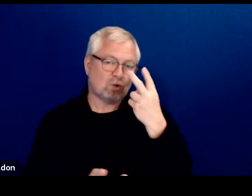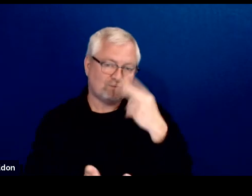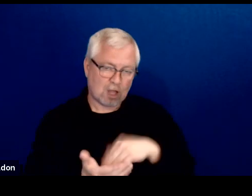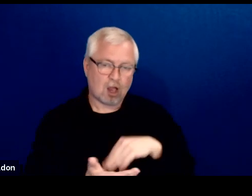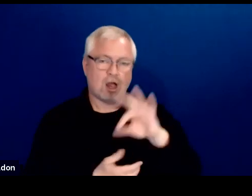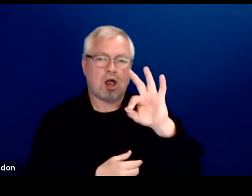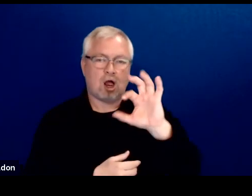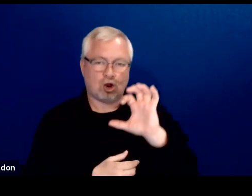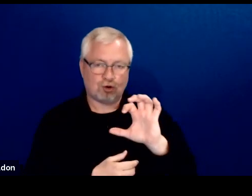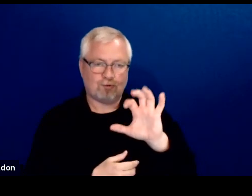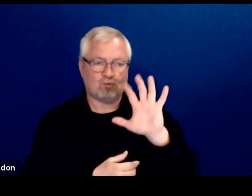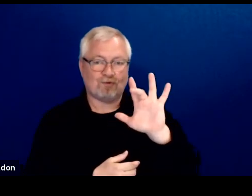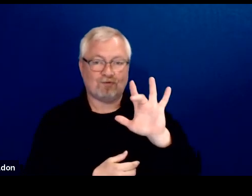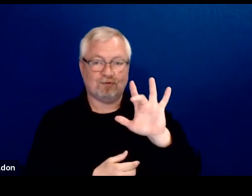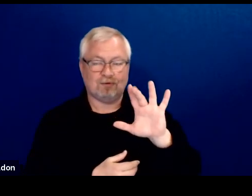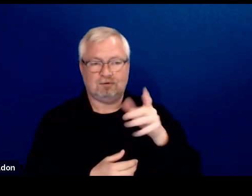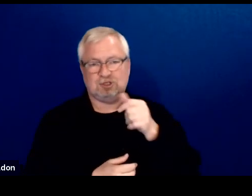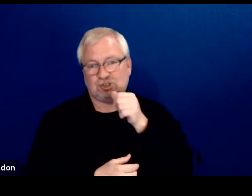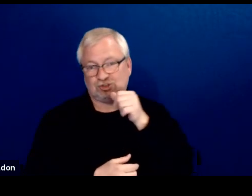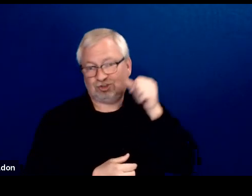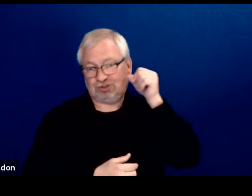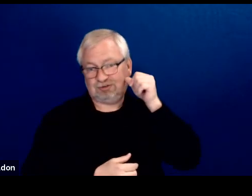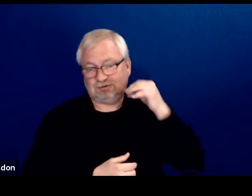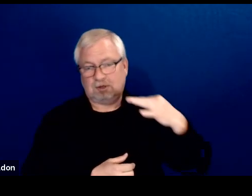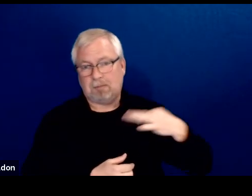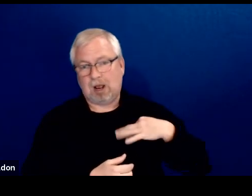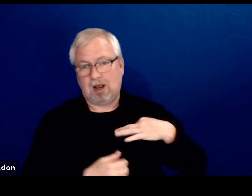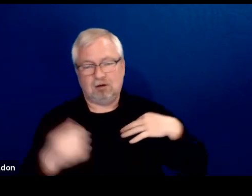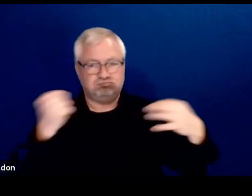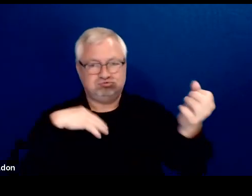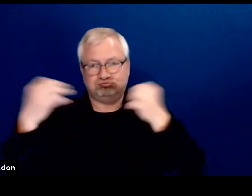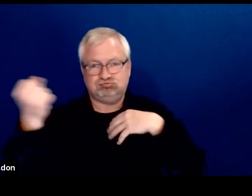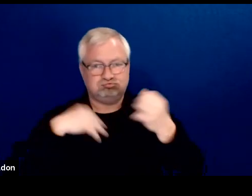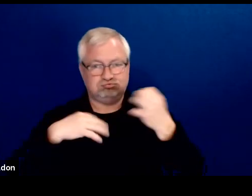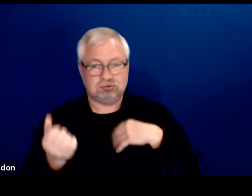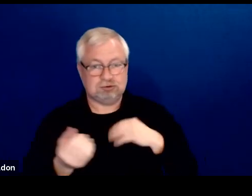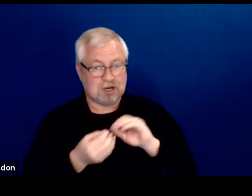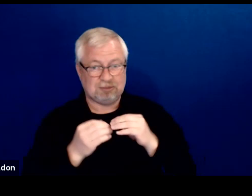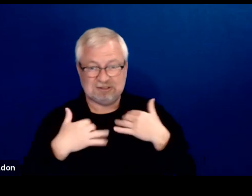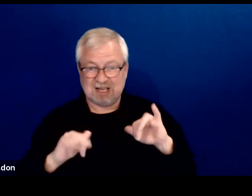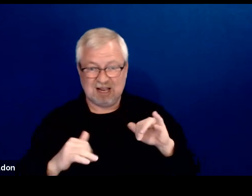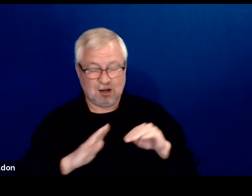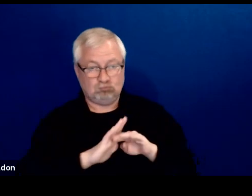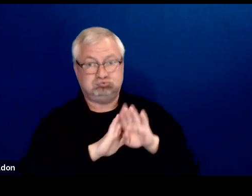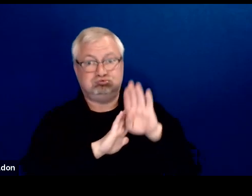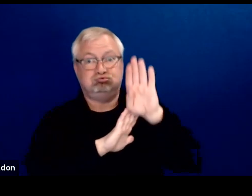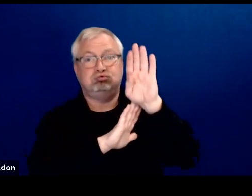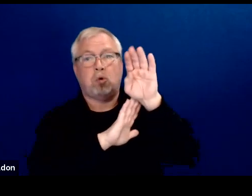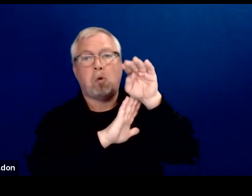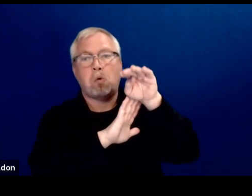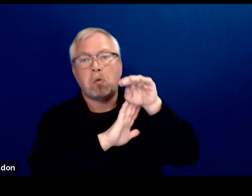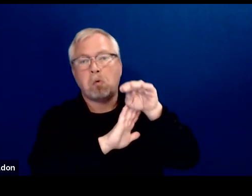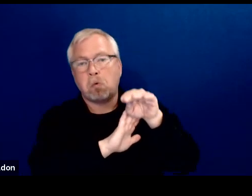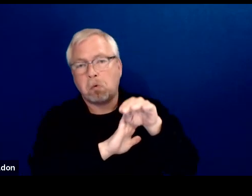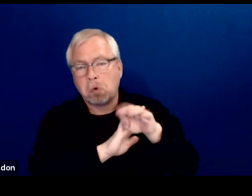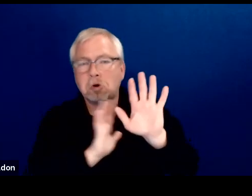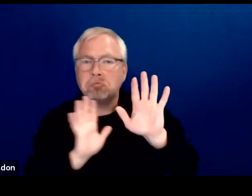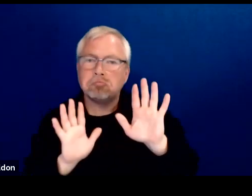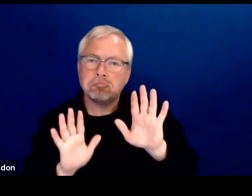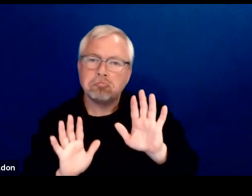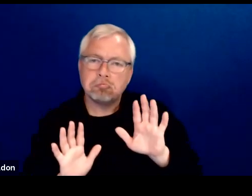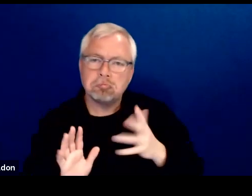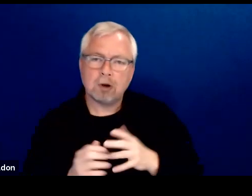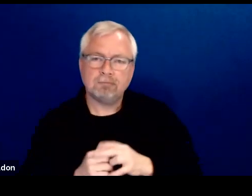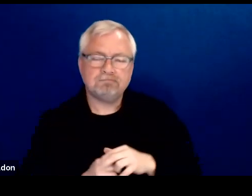yesterday. For those of you watching the numbers, we are trailing off a little bit. Still lots of applications coming in, but not at the same rate that they did last week. We're